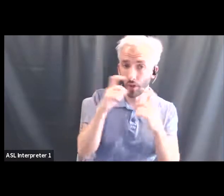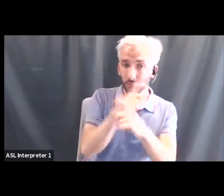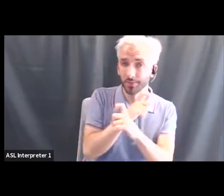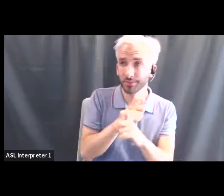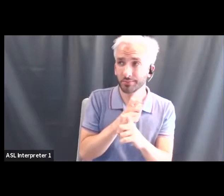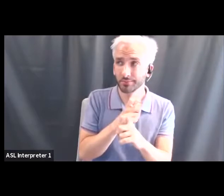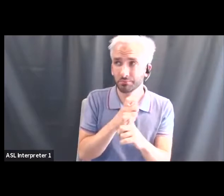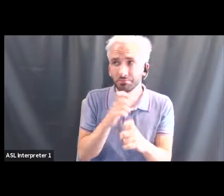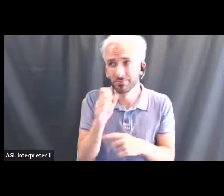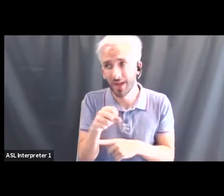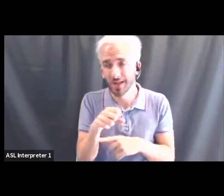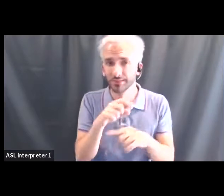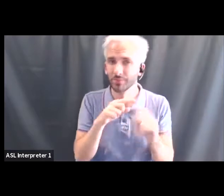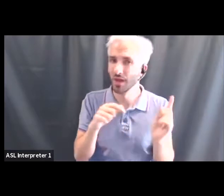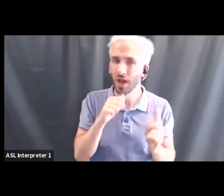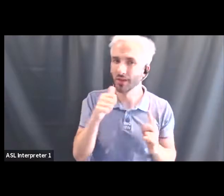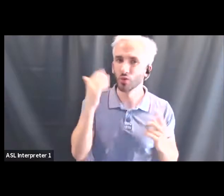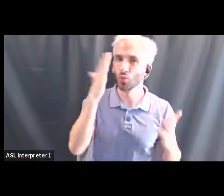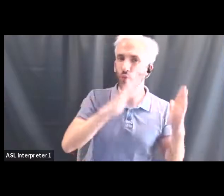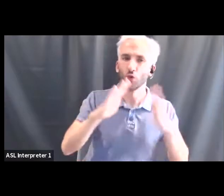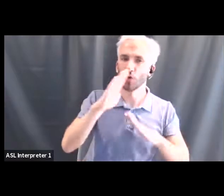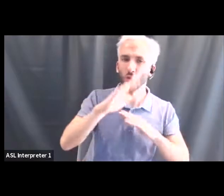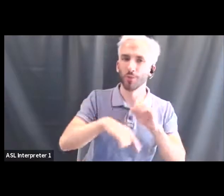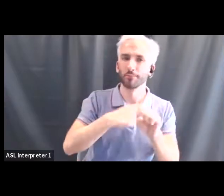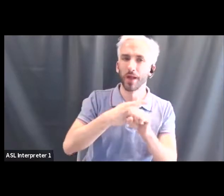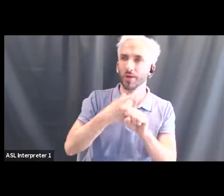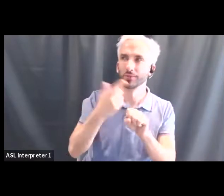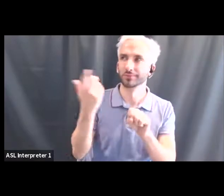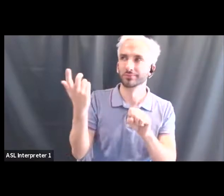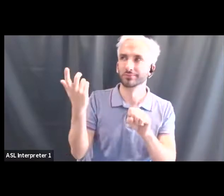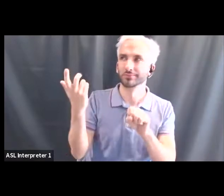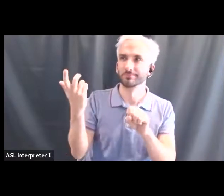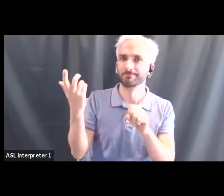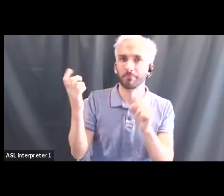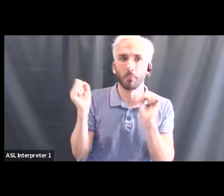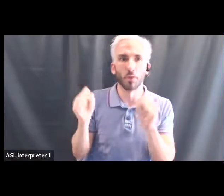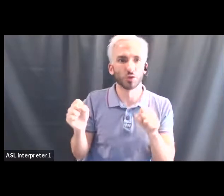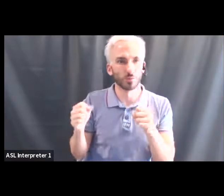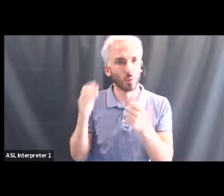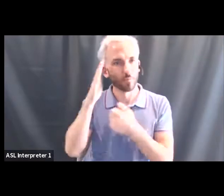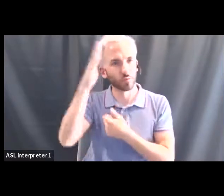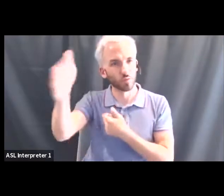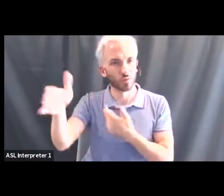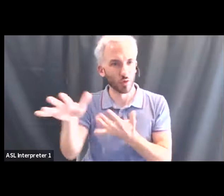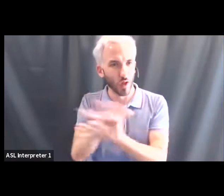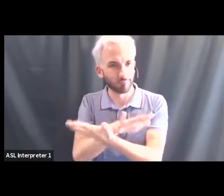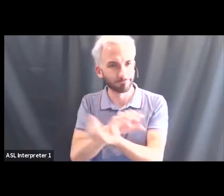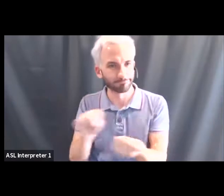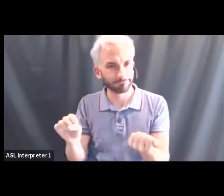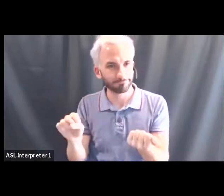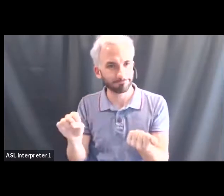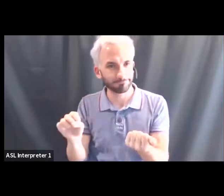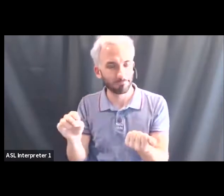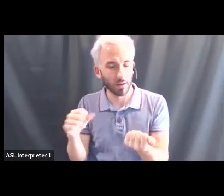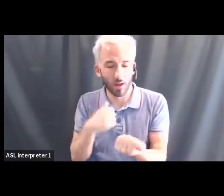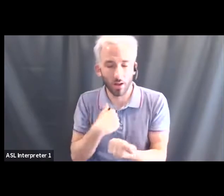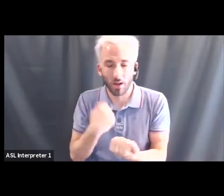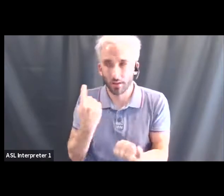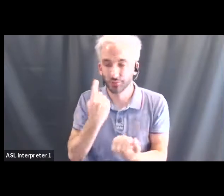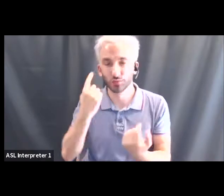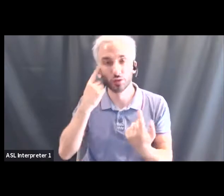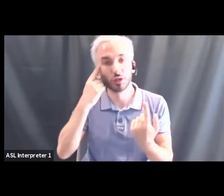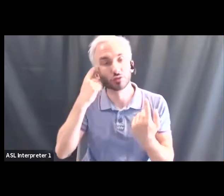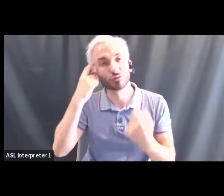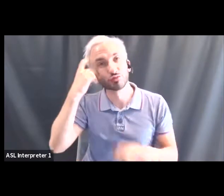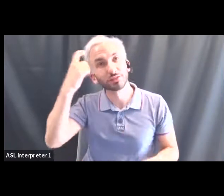It's just that I didn't worry about the possibility of a non-existent future. I dreamed without concern of what the world would